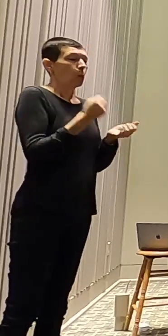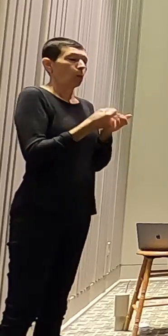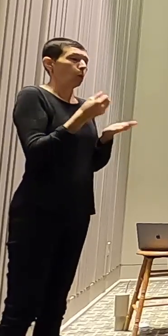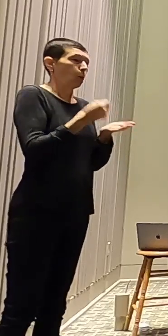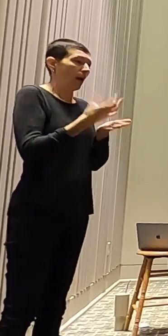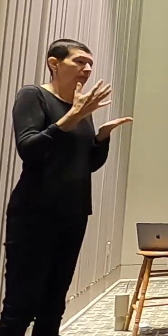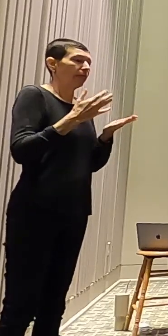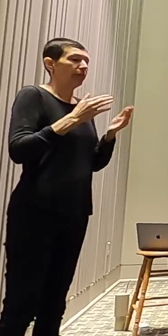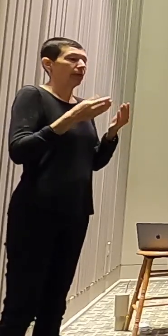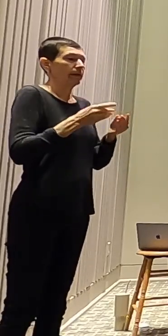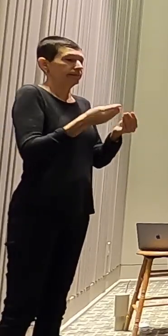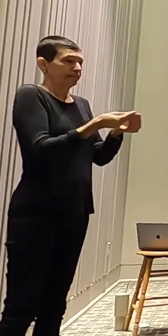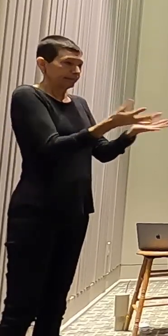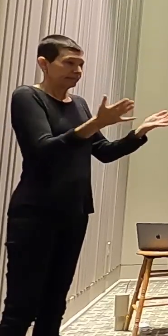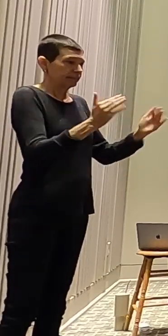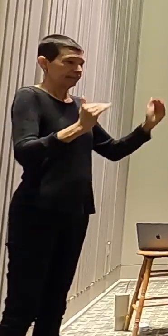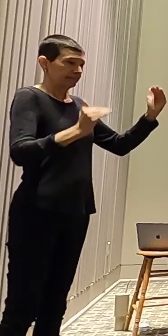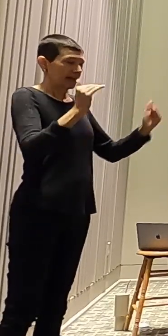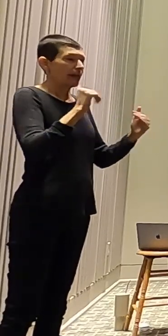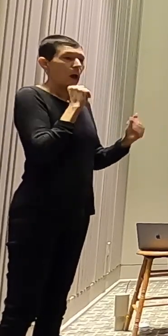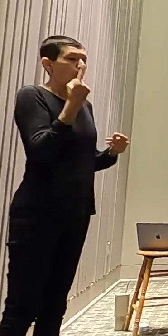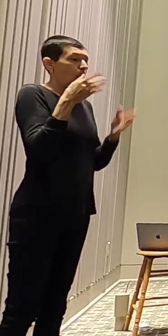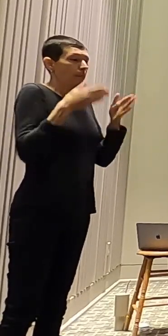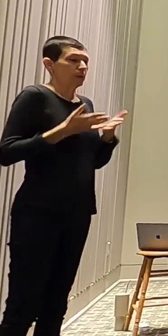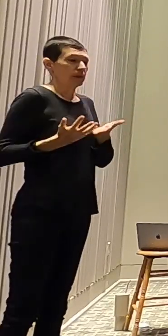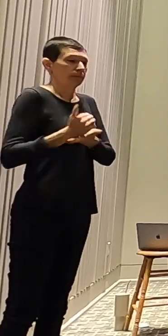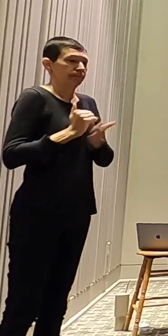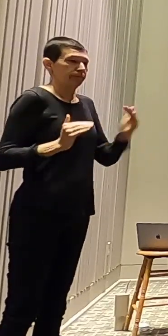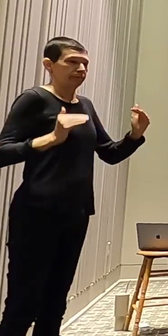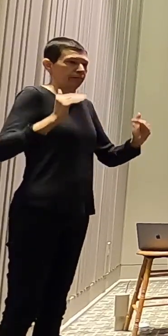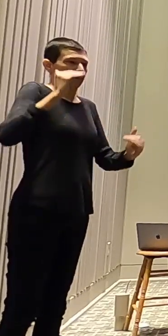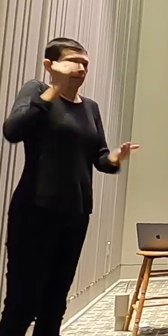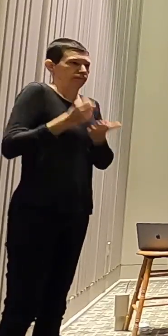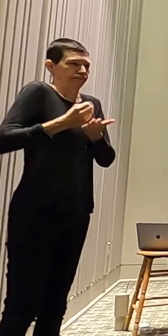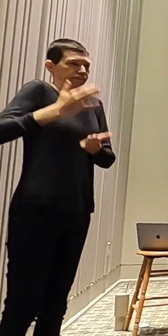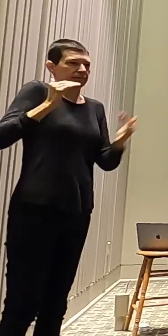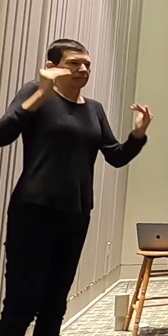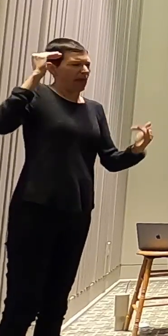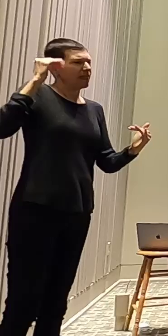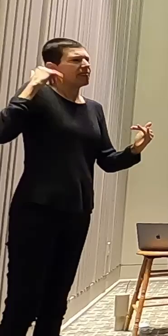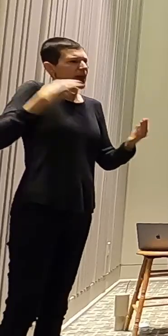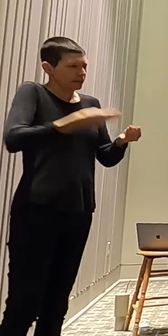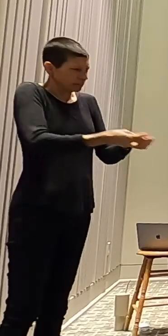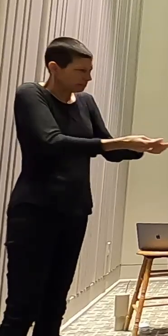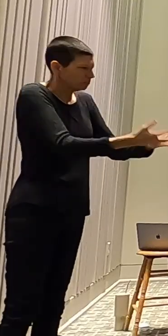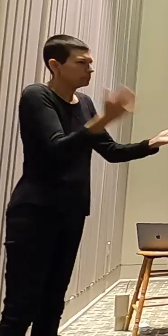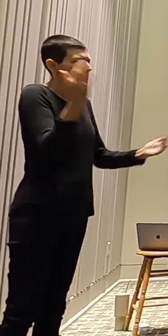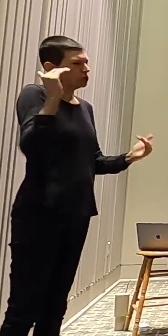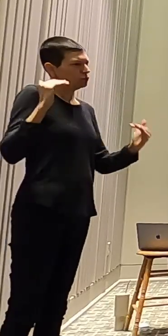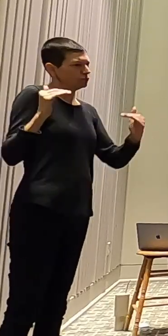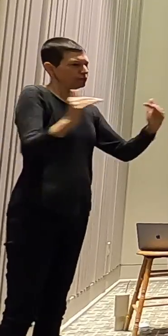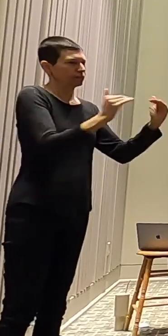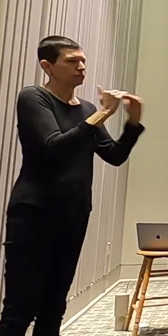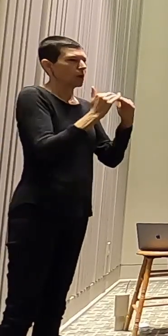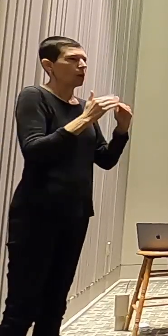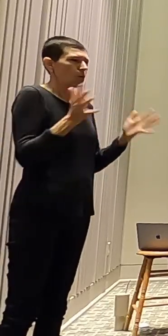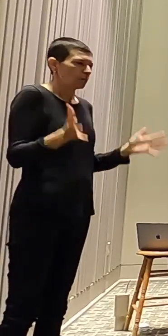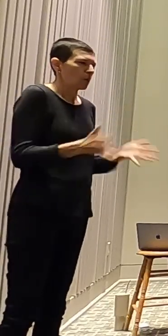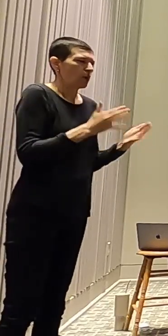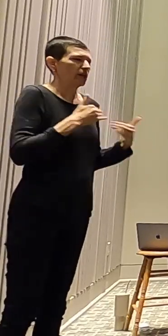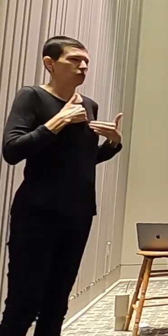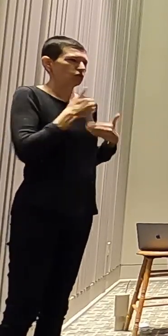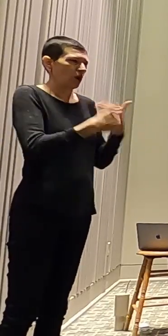community. Instead of one person accumulating a lot of wealth, they give it away and spread it, promoting generosity